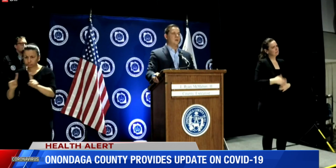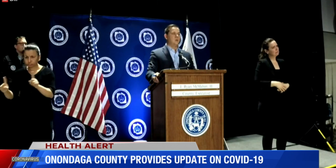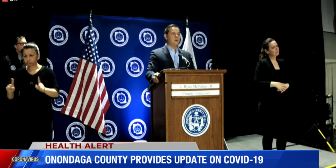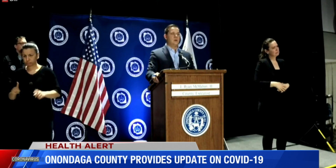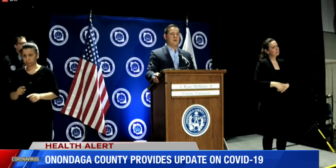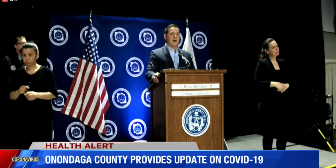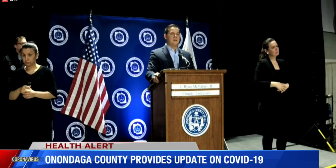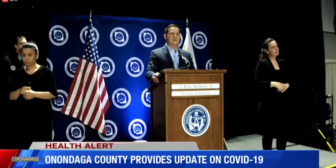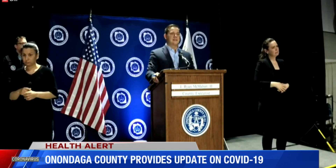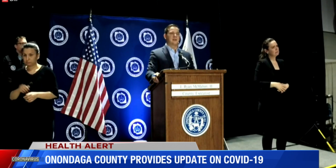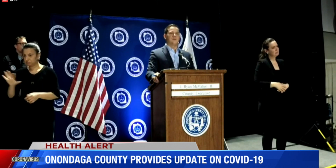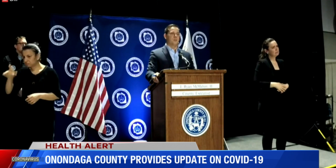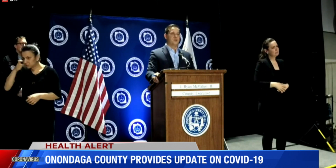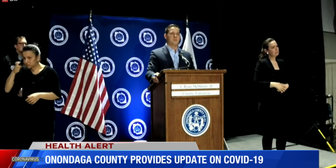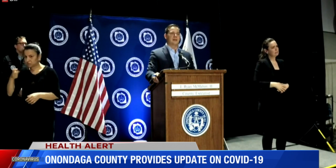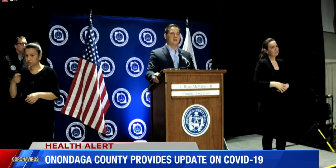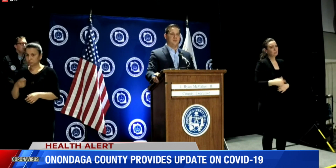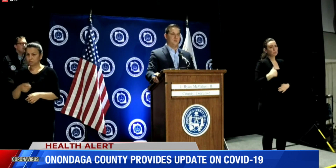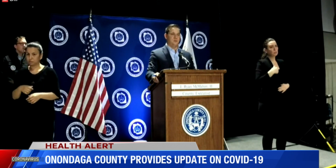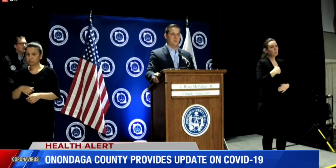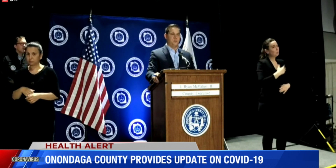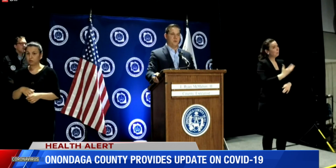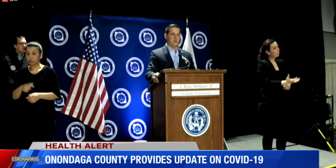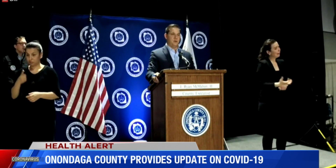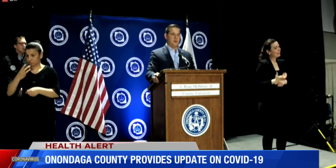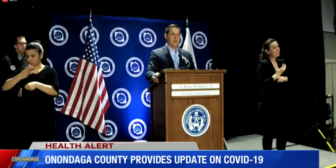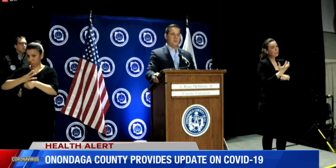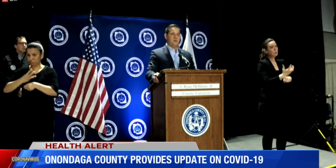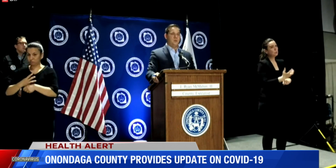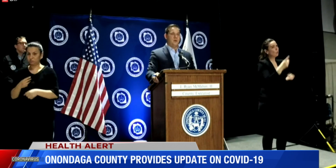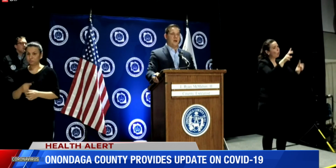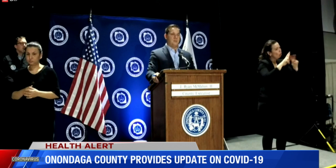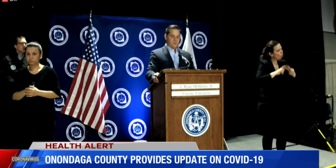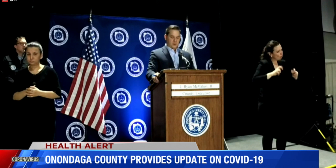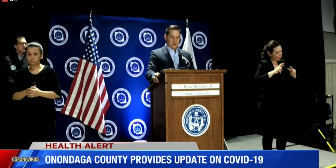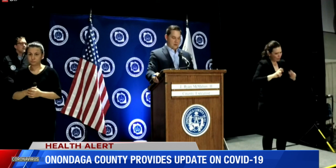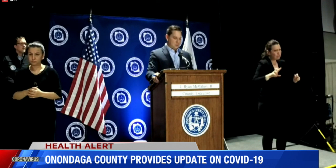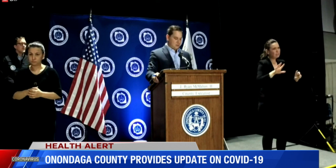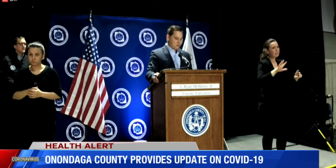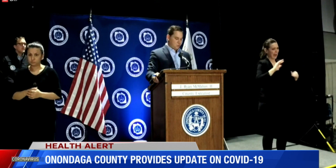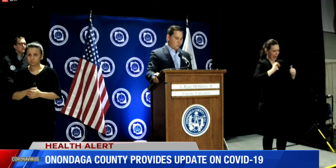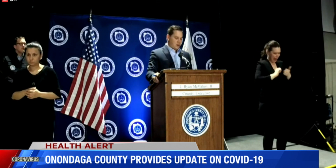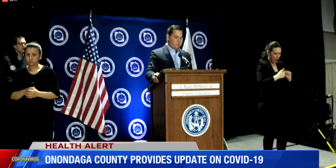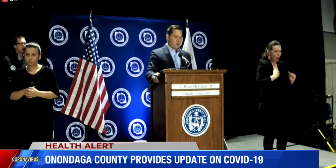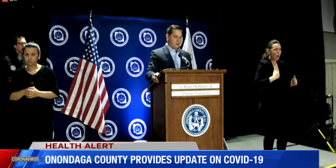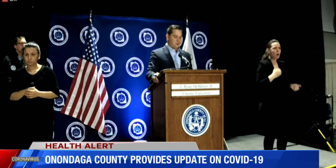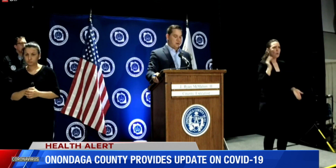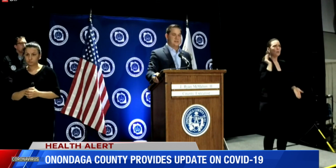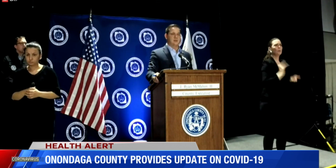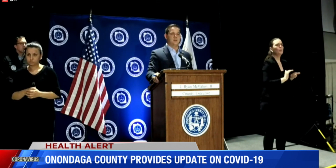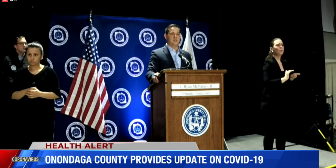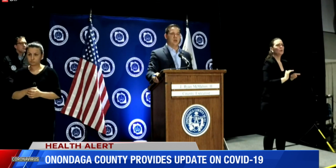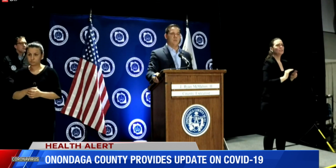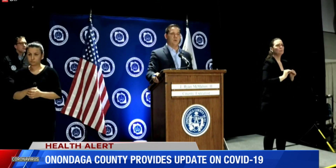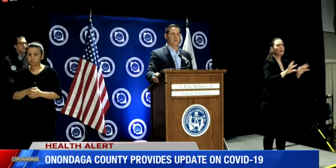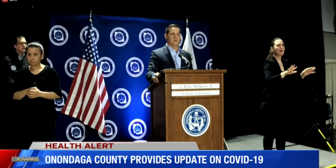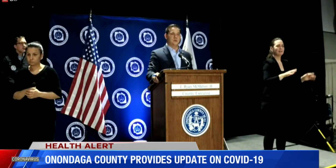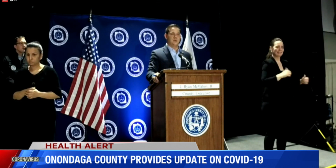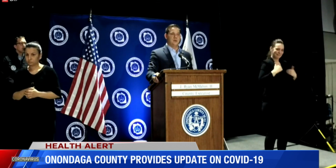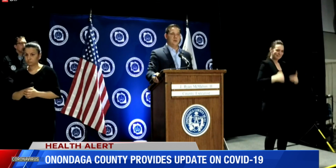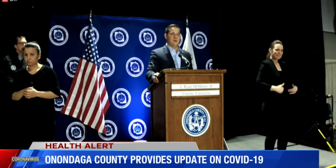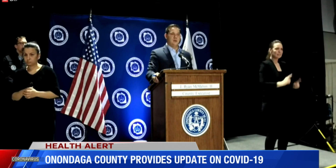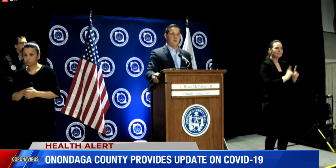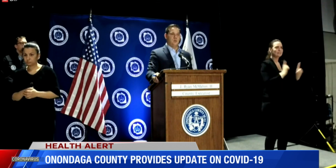why it's asking for perspective here from people. People are, when are we going to look at some of these